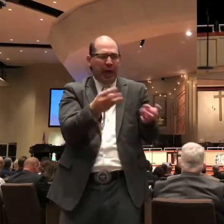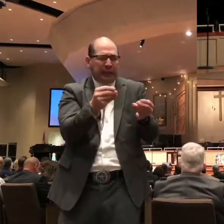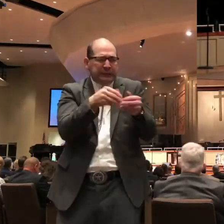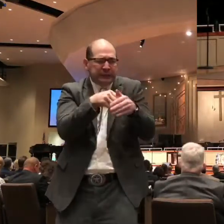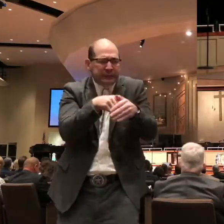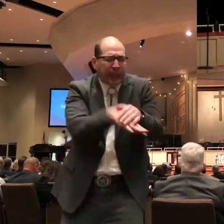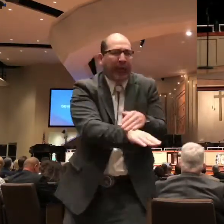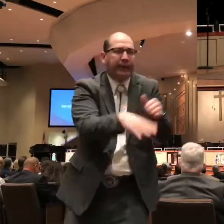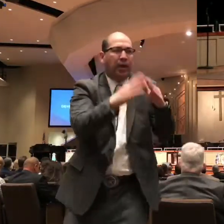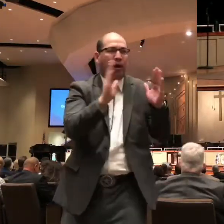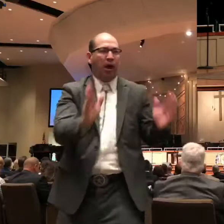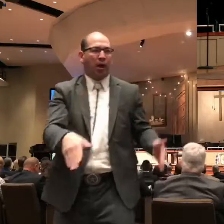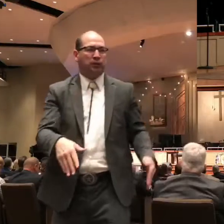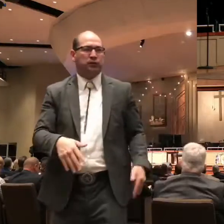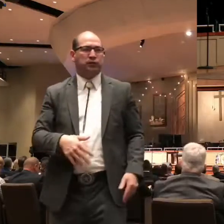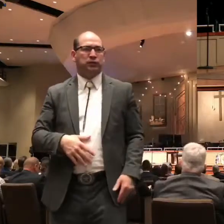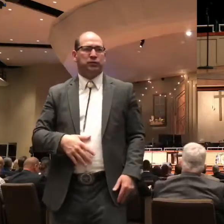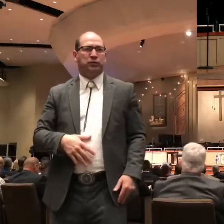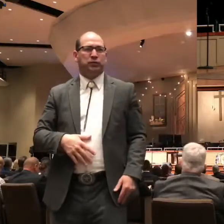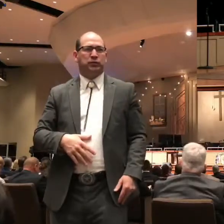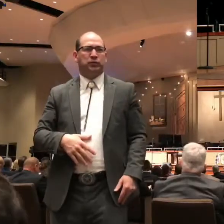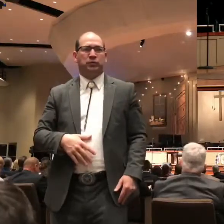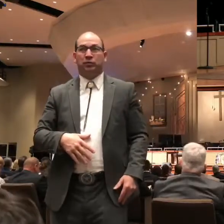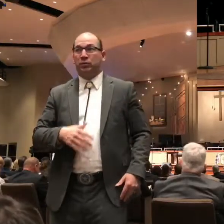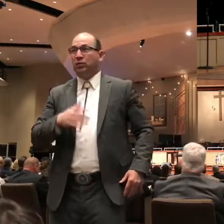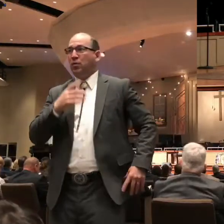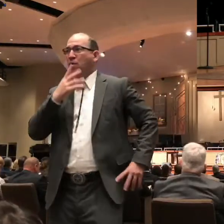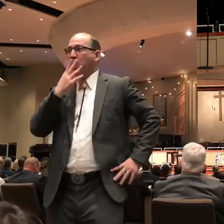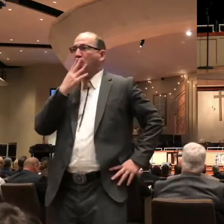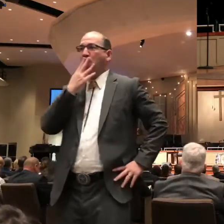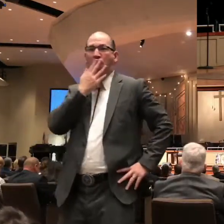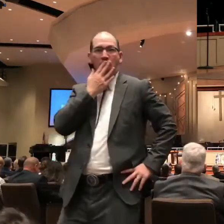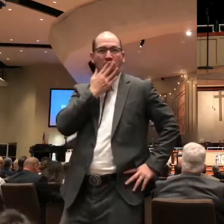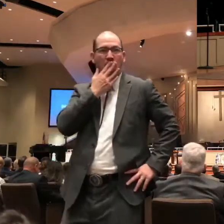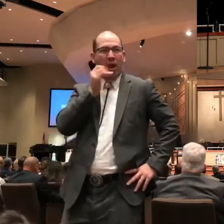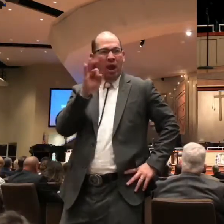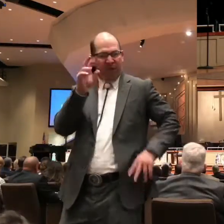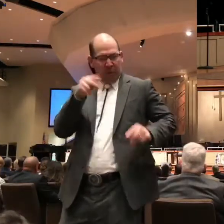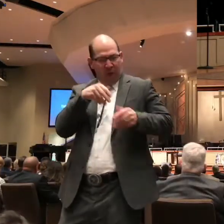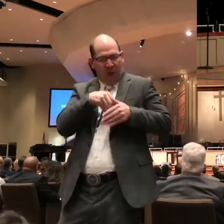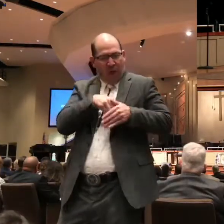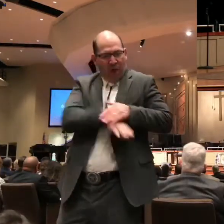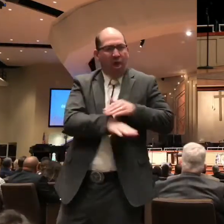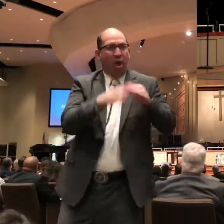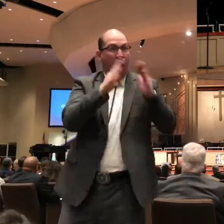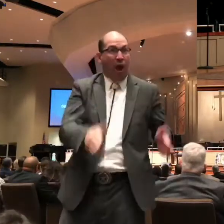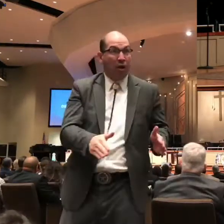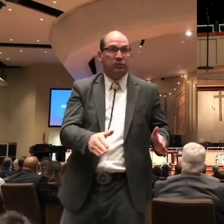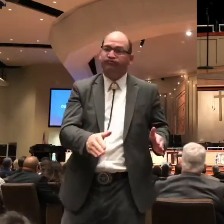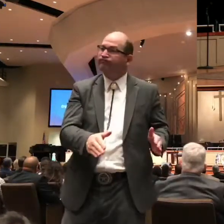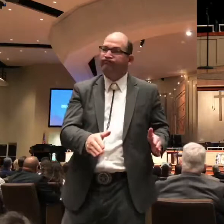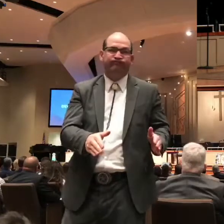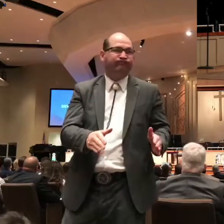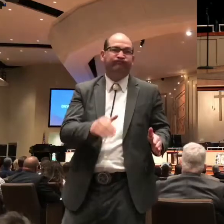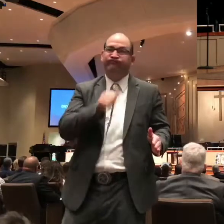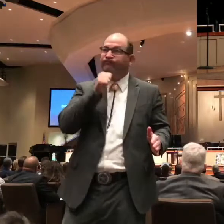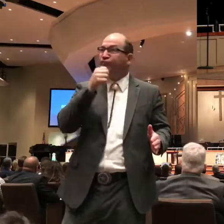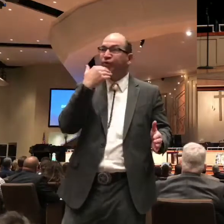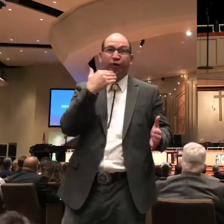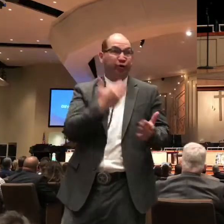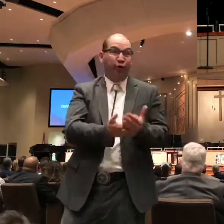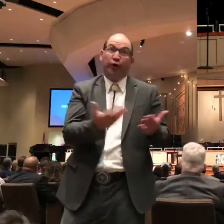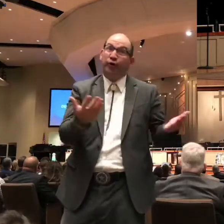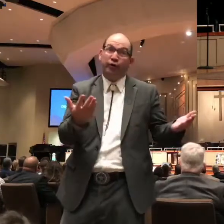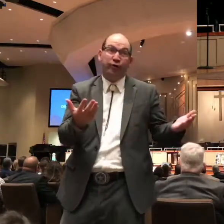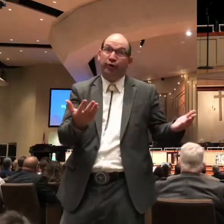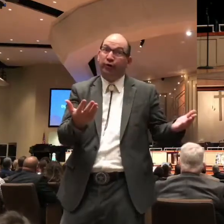full extent or meaning of the passage maybe yet, how many of you would say that anybody that creeps into a house is probably not the religious leader you want to follow? How many of